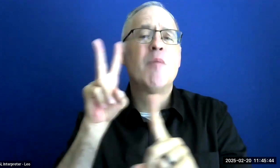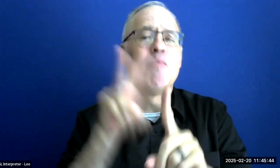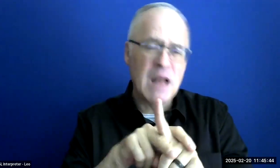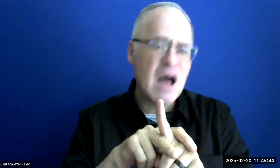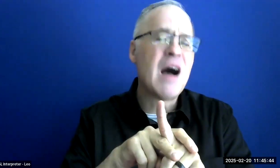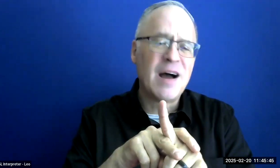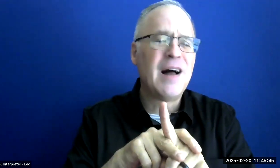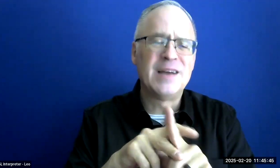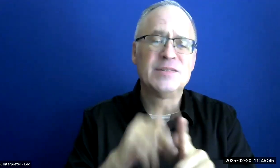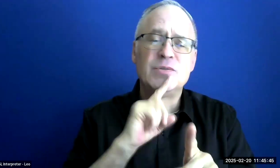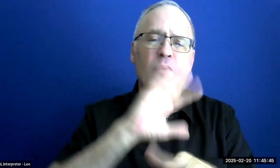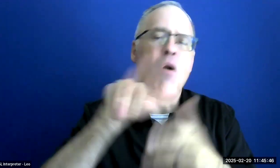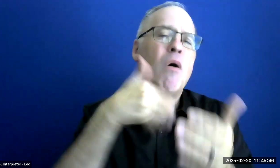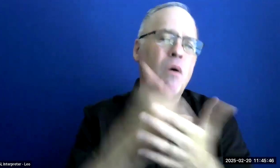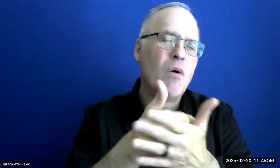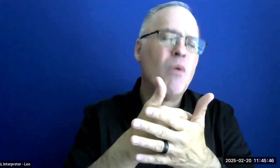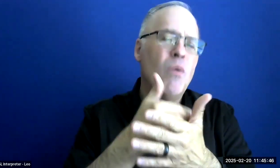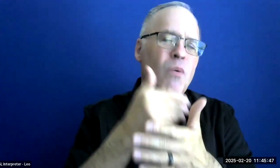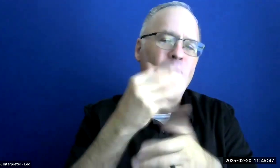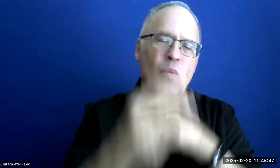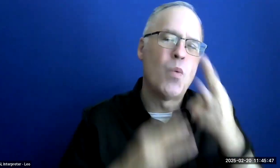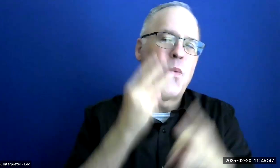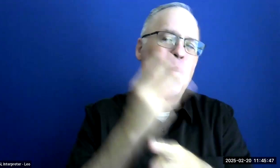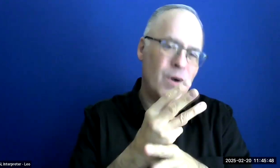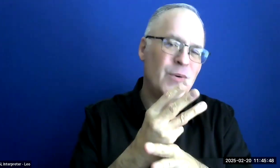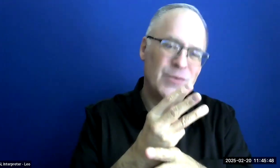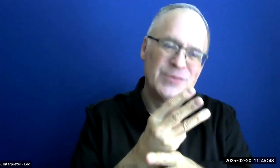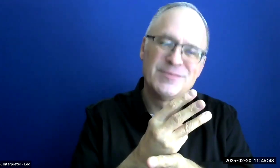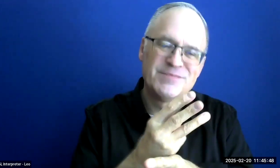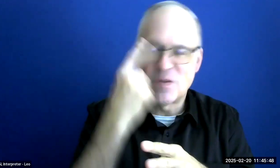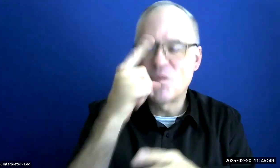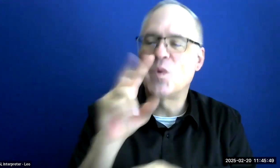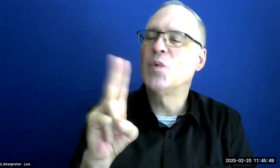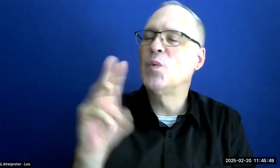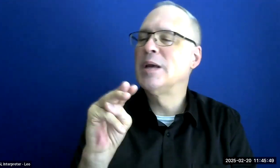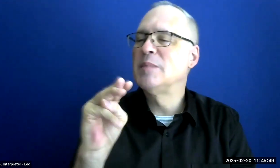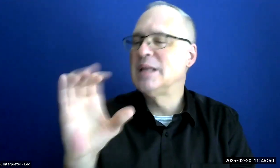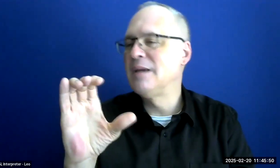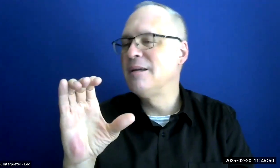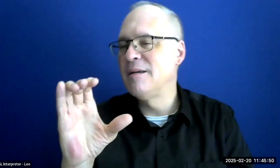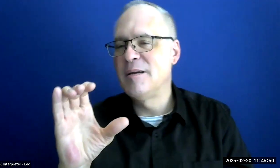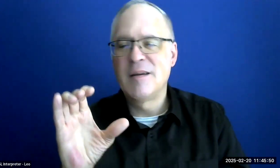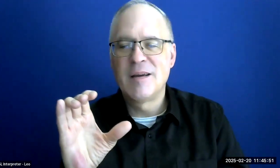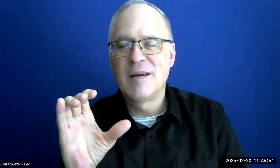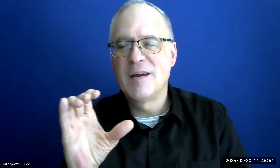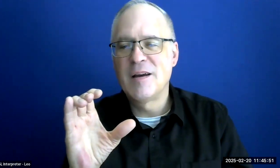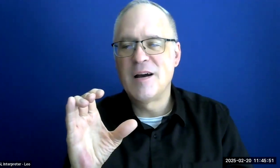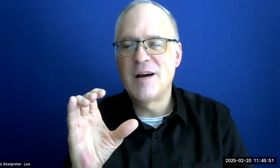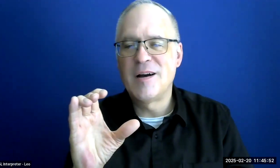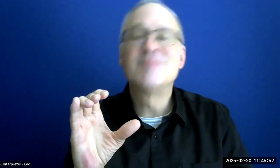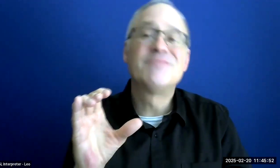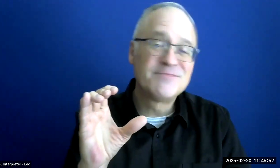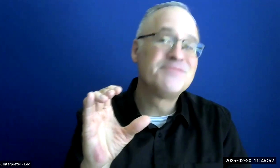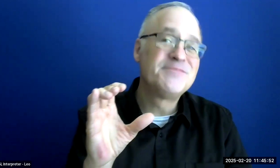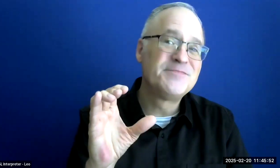of the world where there are branches of the United Methodist Church. That's sort of one of the points of the